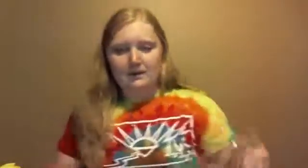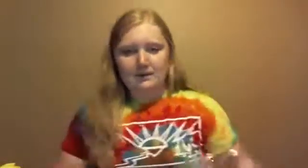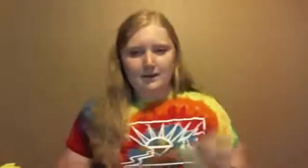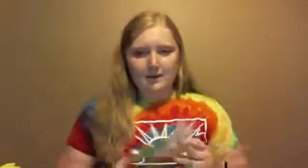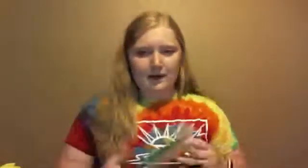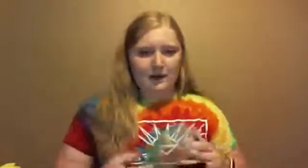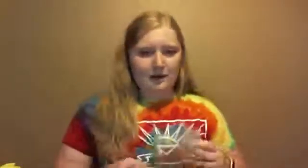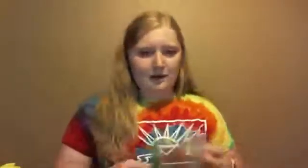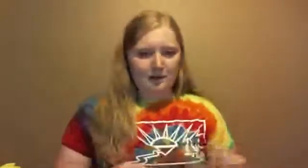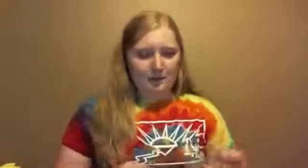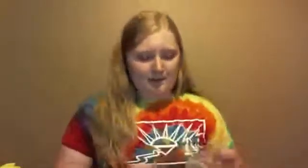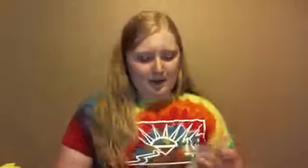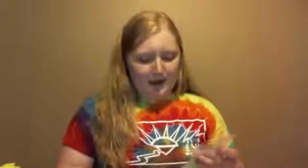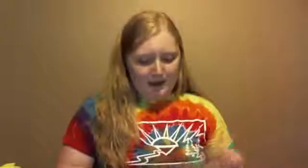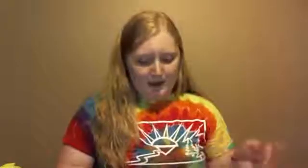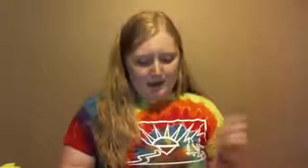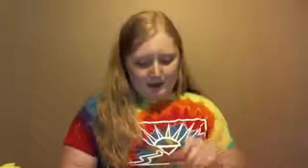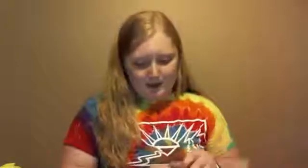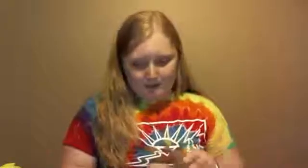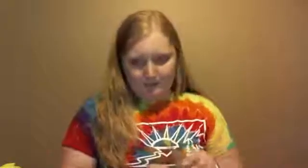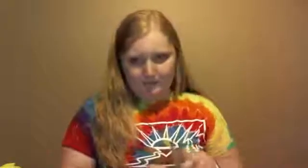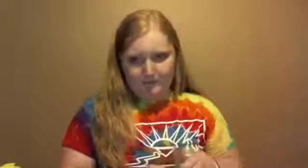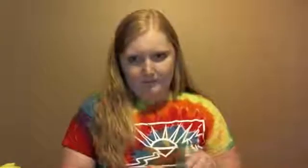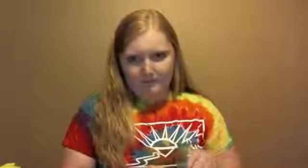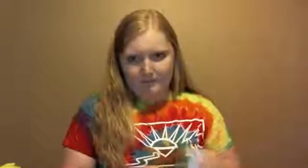some of it into a bag.